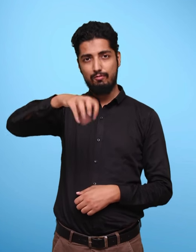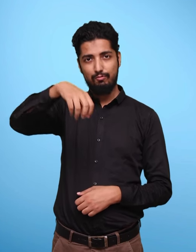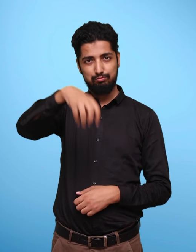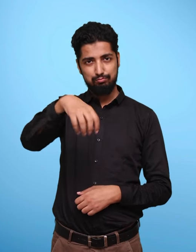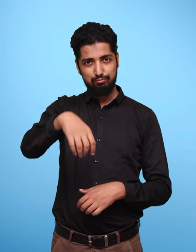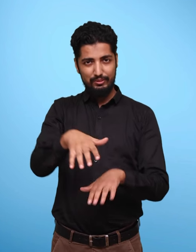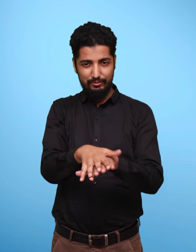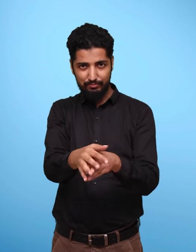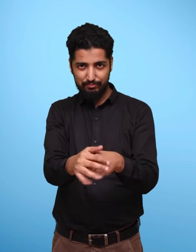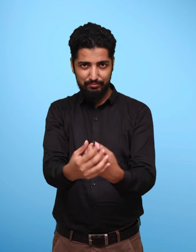washing his hands under a tap.